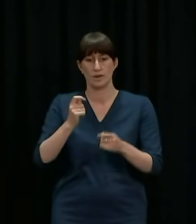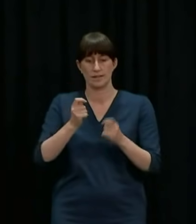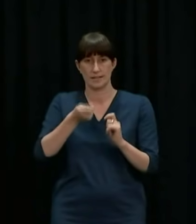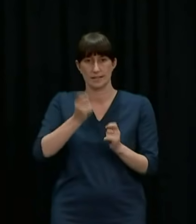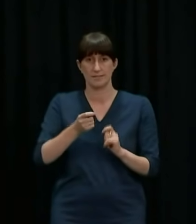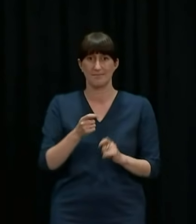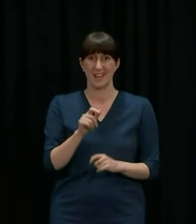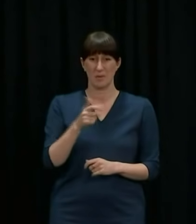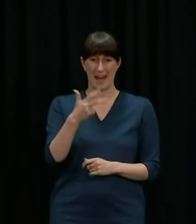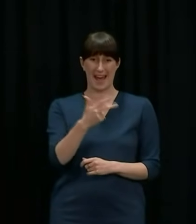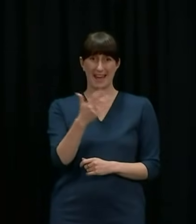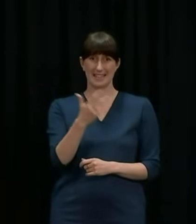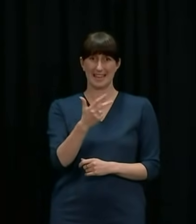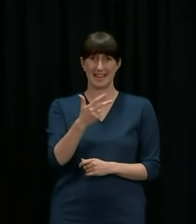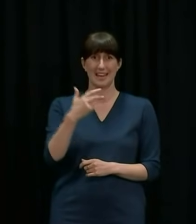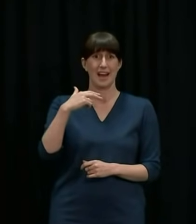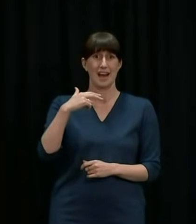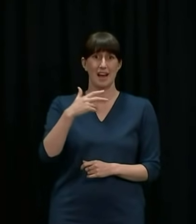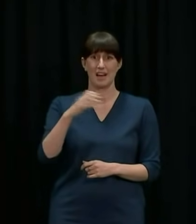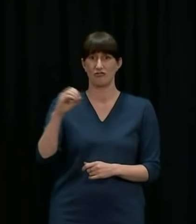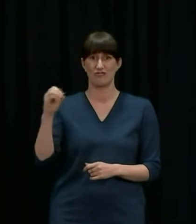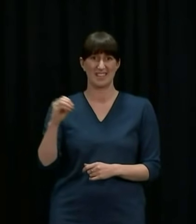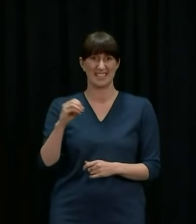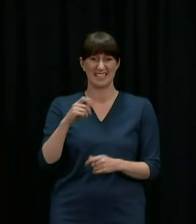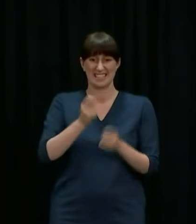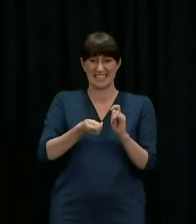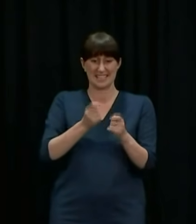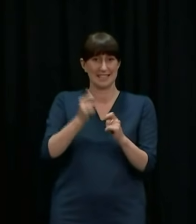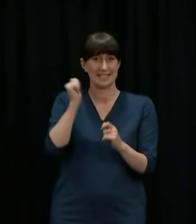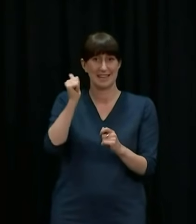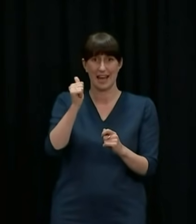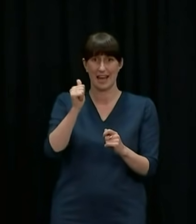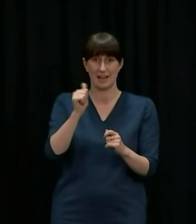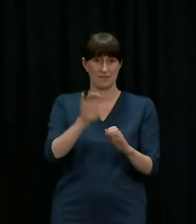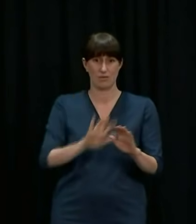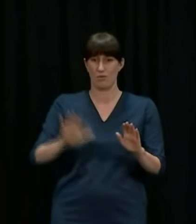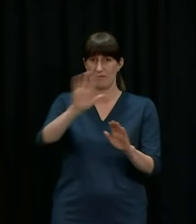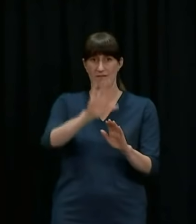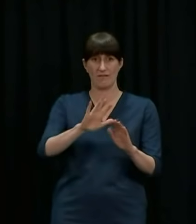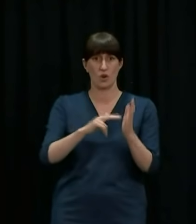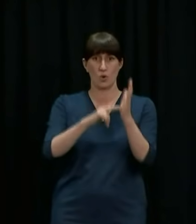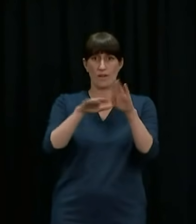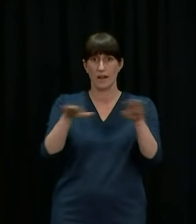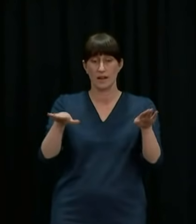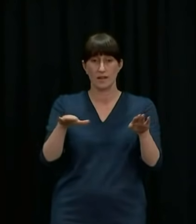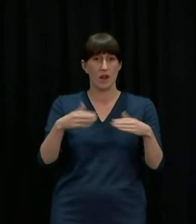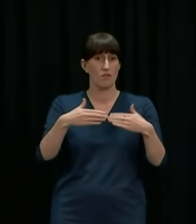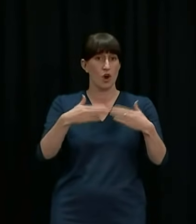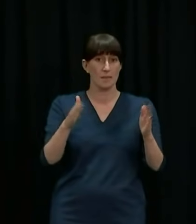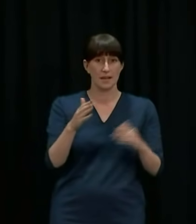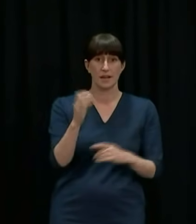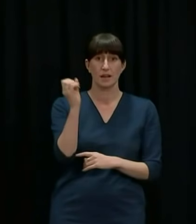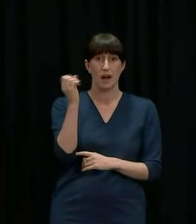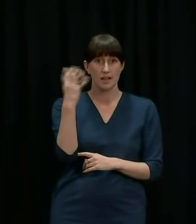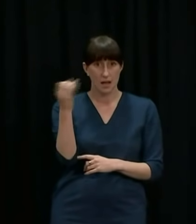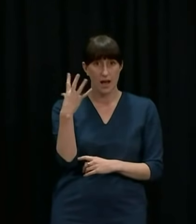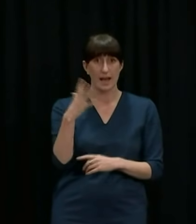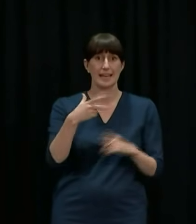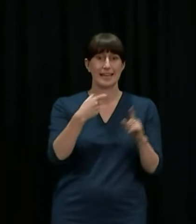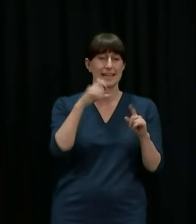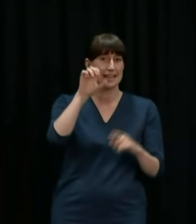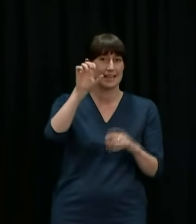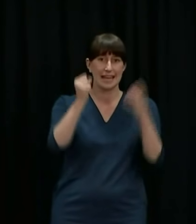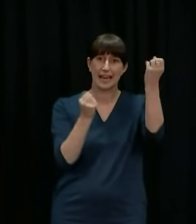swabs taken in the region, which was excellent right across the region. And today there are testing sites open in Kaitaia, Kerikeri,